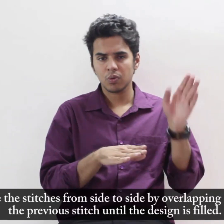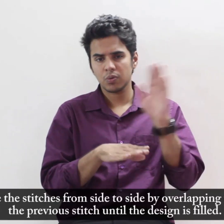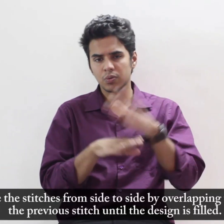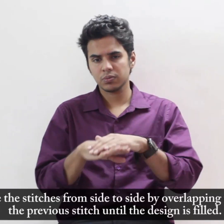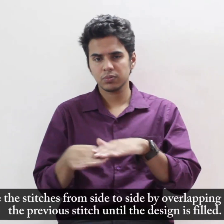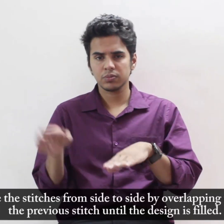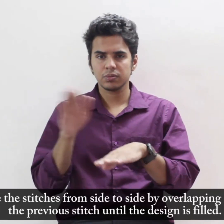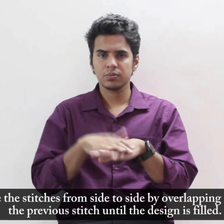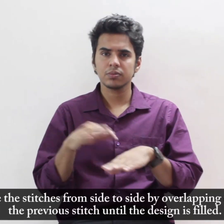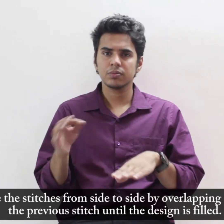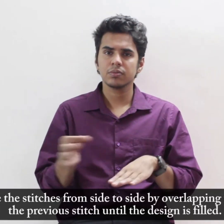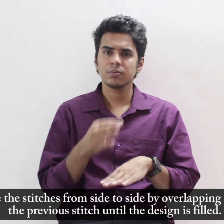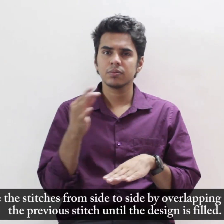filled.